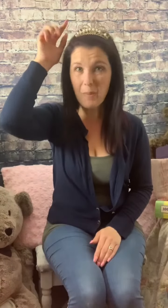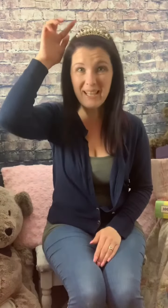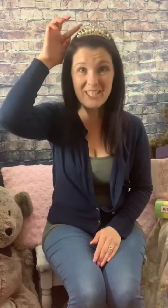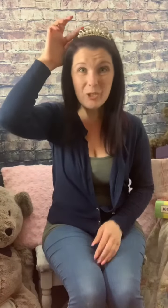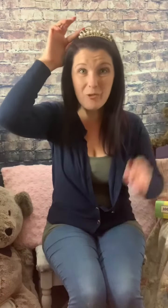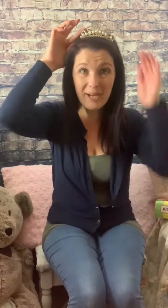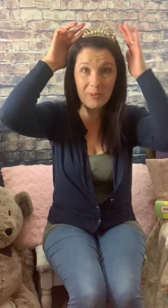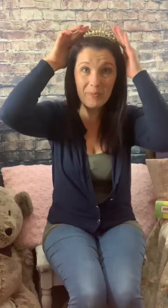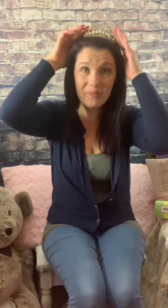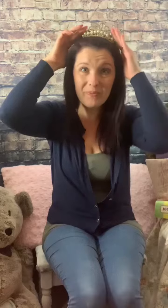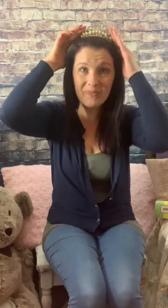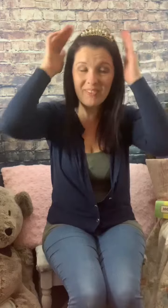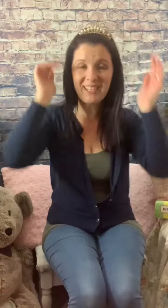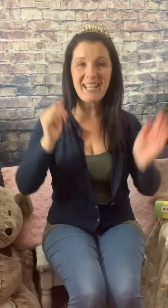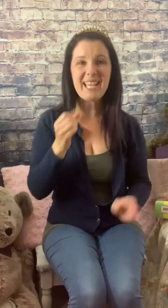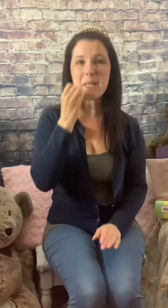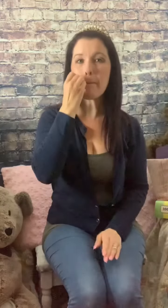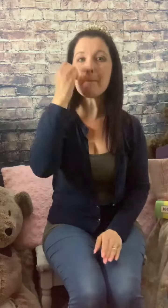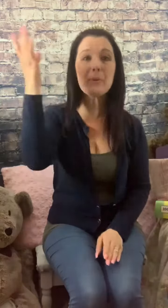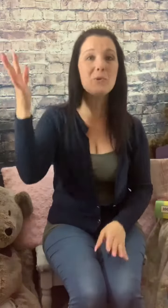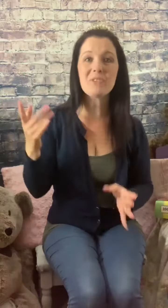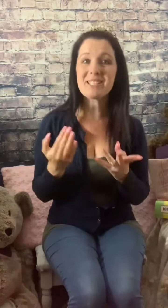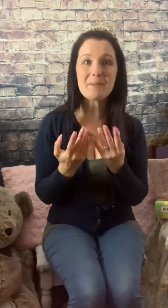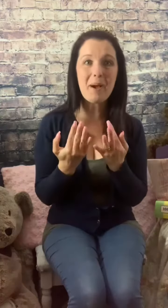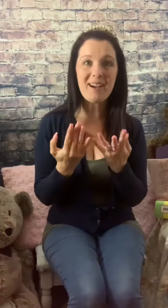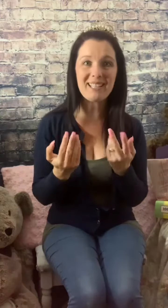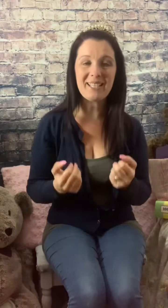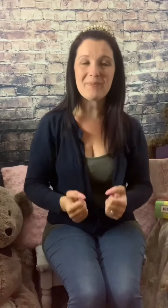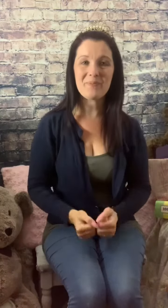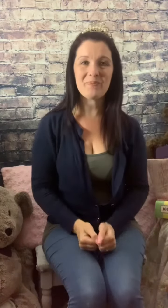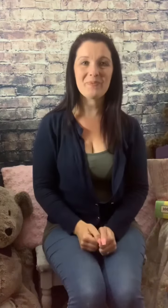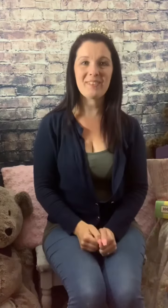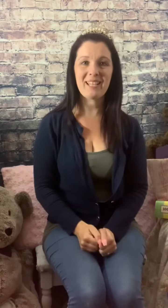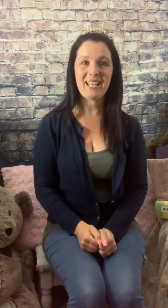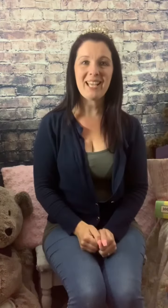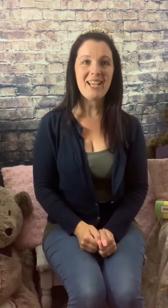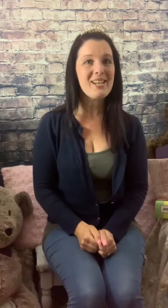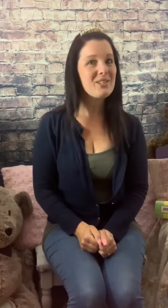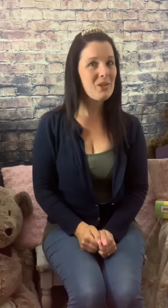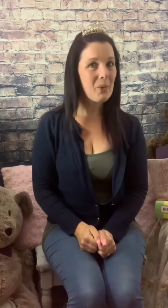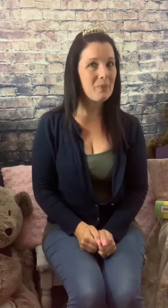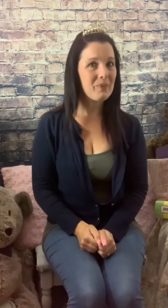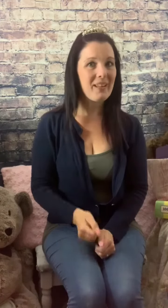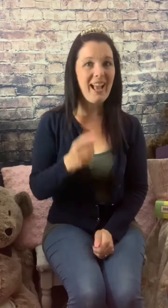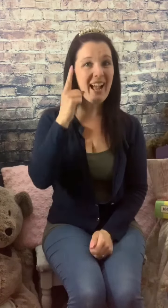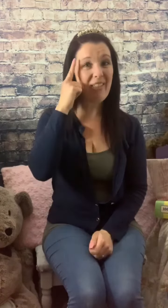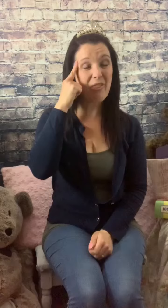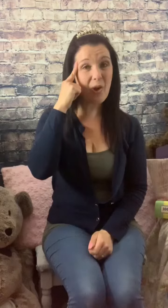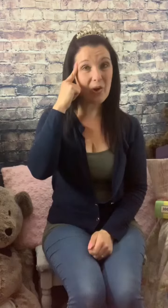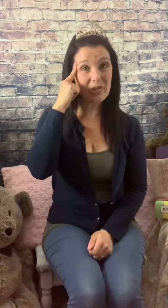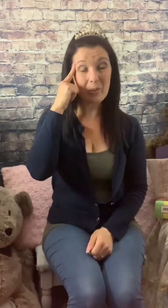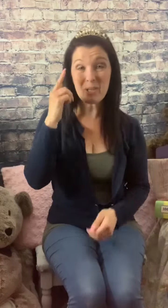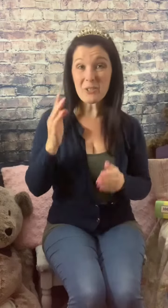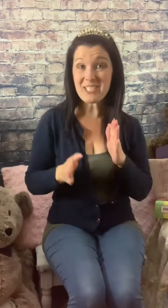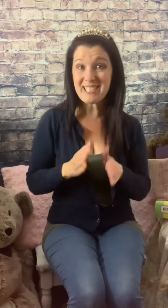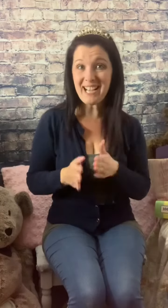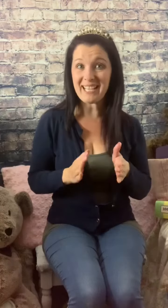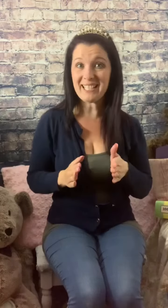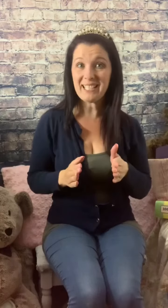little crown. Beautiful and sparkly. So, I thought we could sign